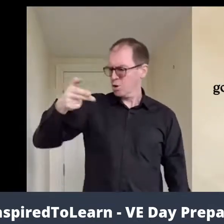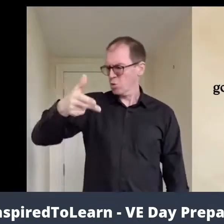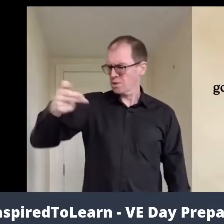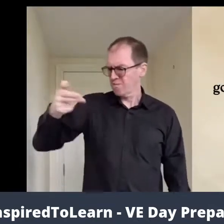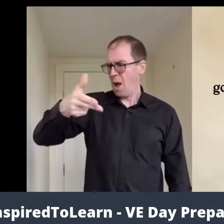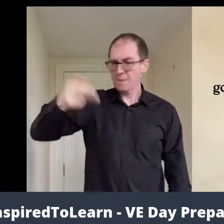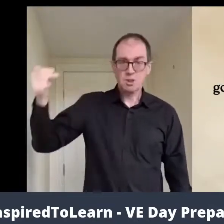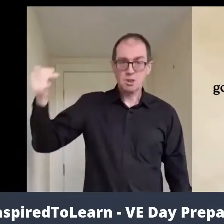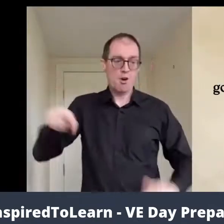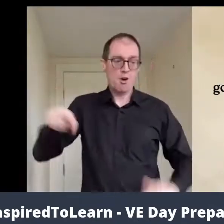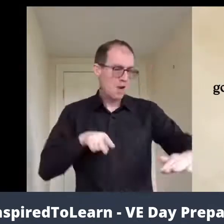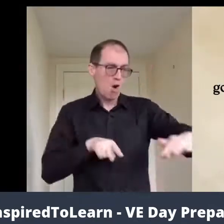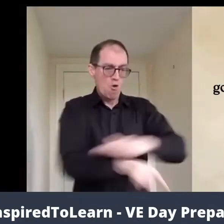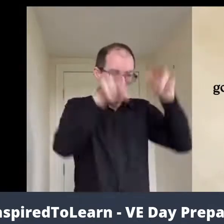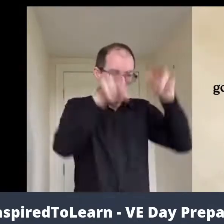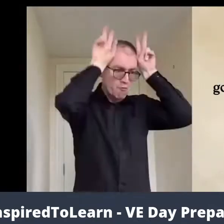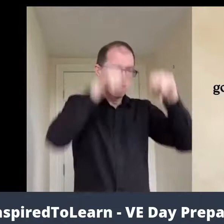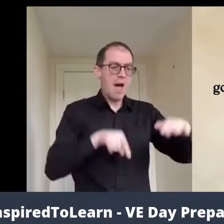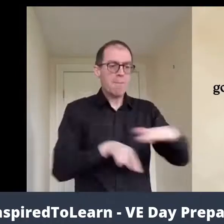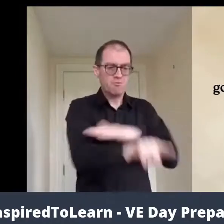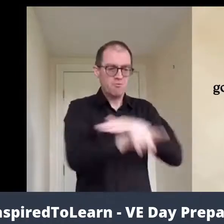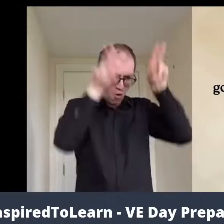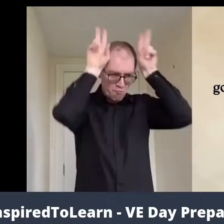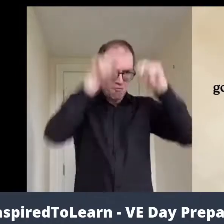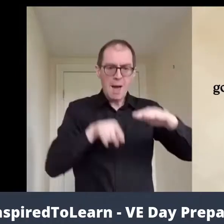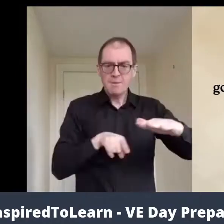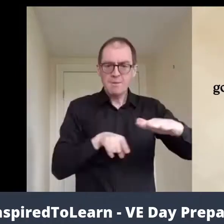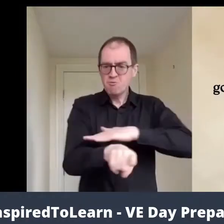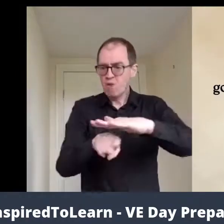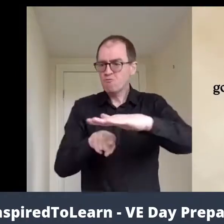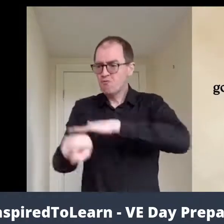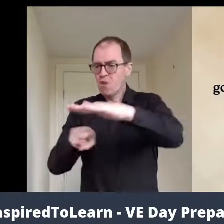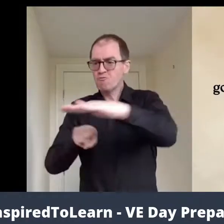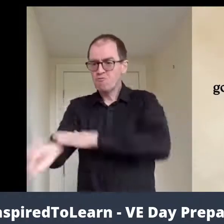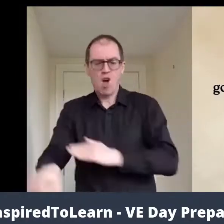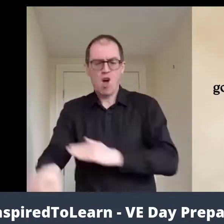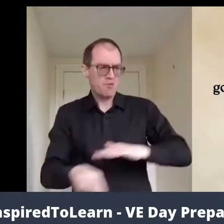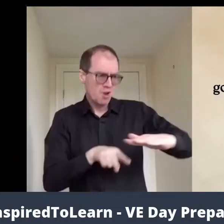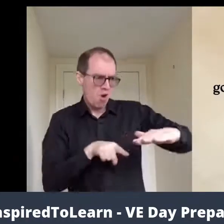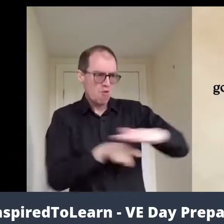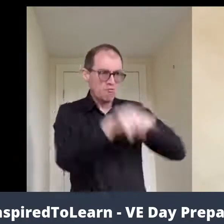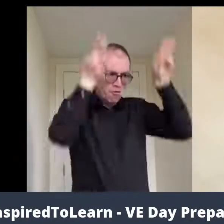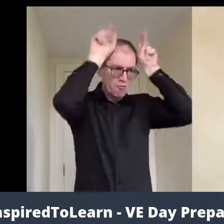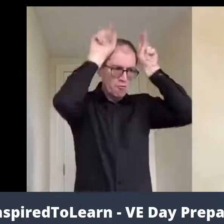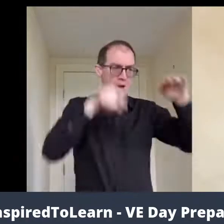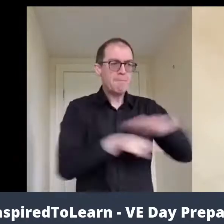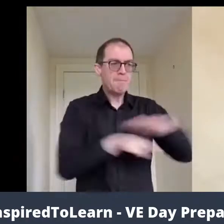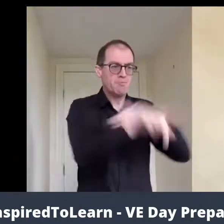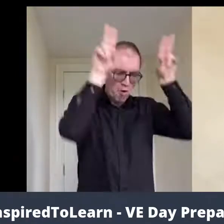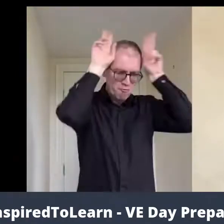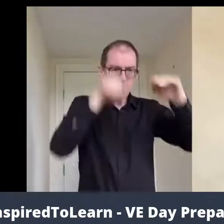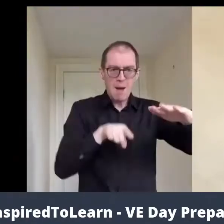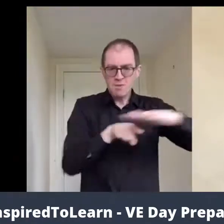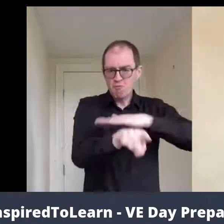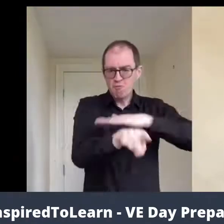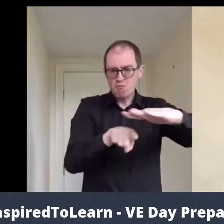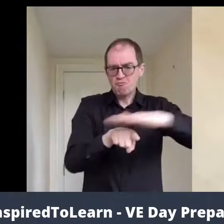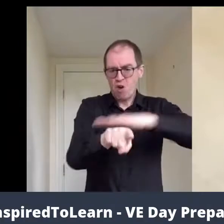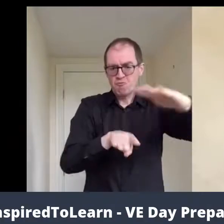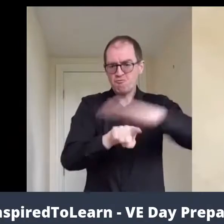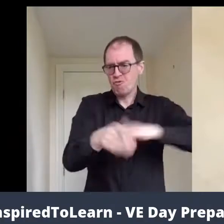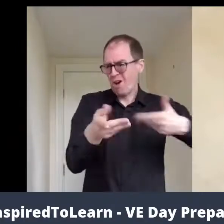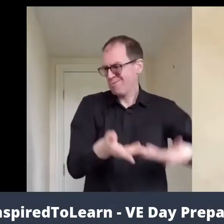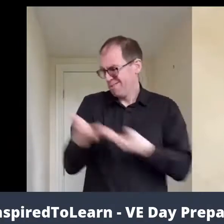bang goes the farmer's gun. Run, rabbit, run, rabbit, run, run, run. Run, rabbit, run, rabbit, run,